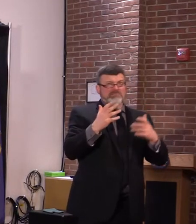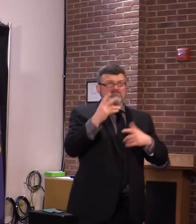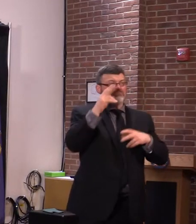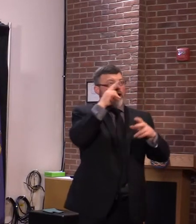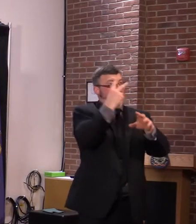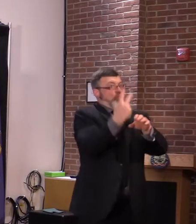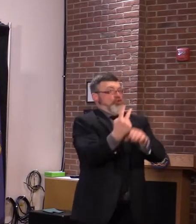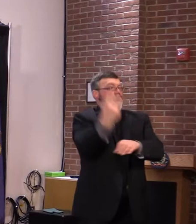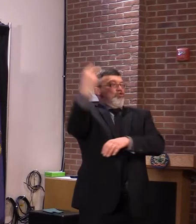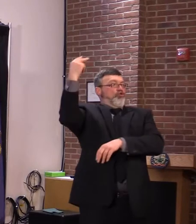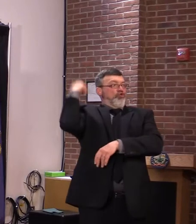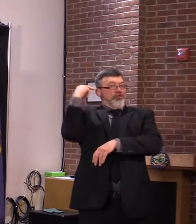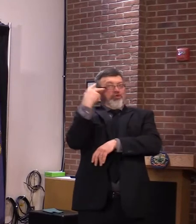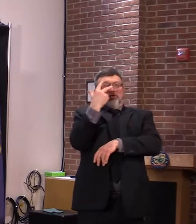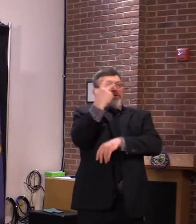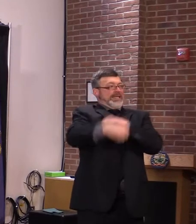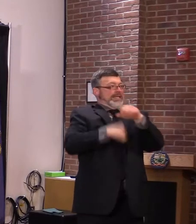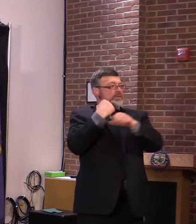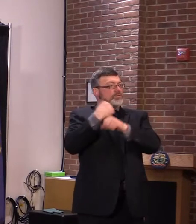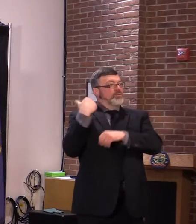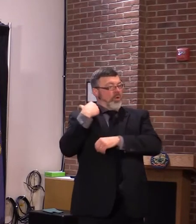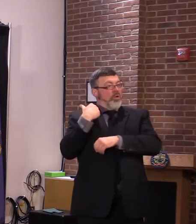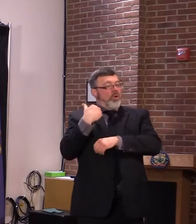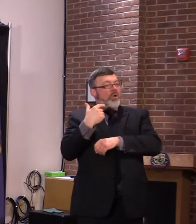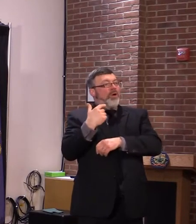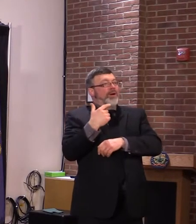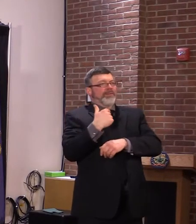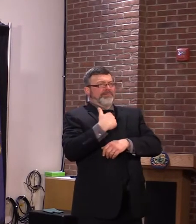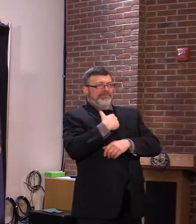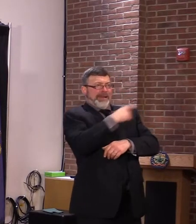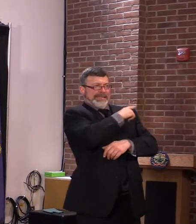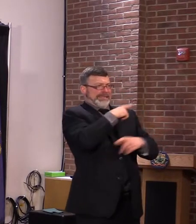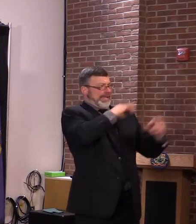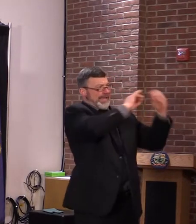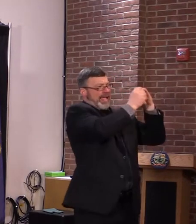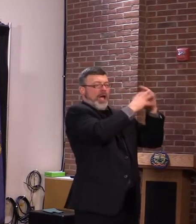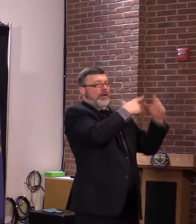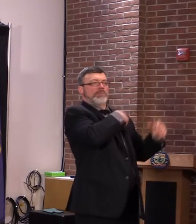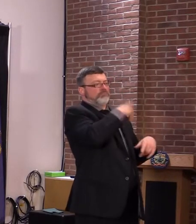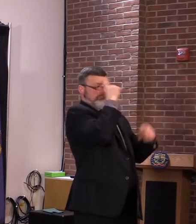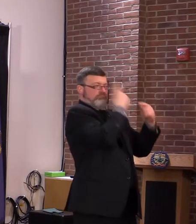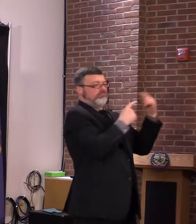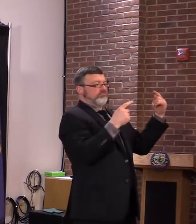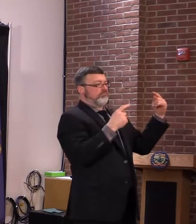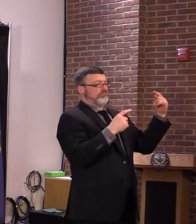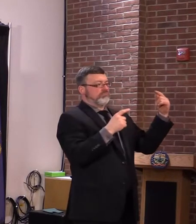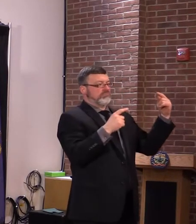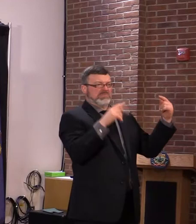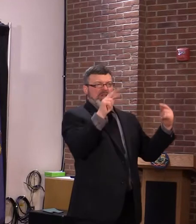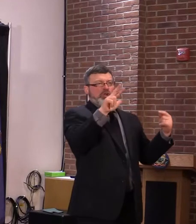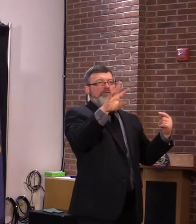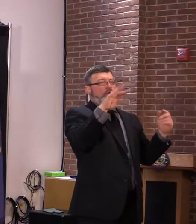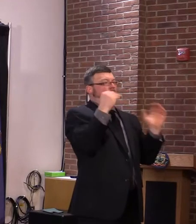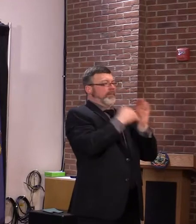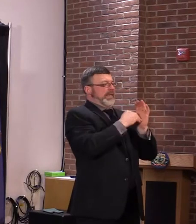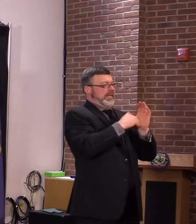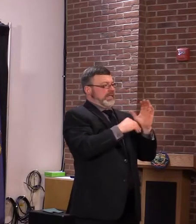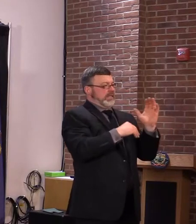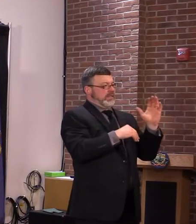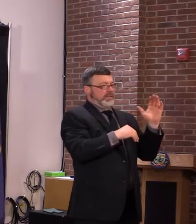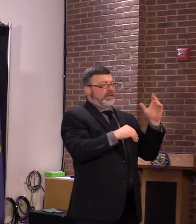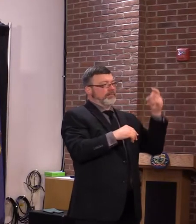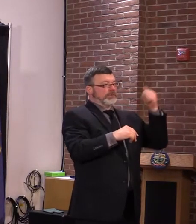a disagreement with the legislature on how to spend, I think it was $34 million. They wanted to put it into pensions and said that it would